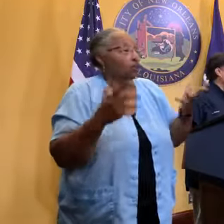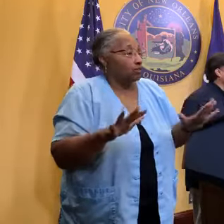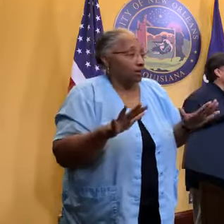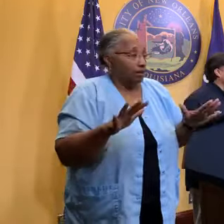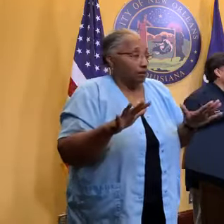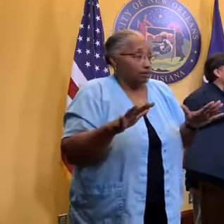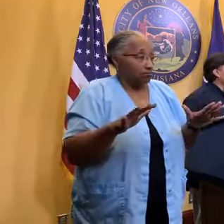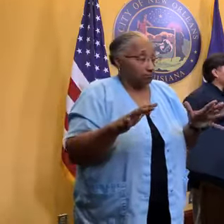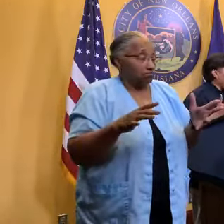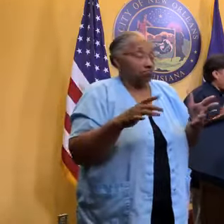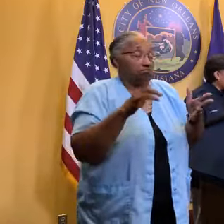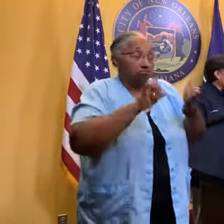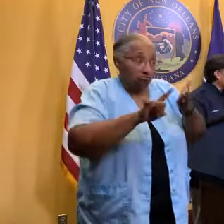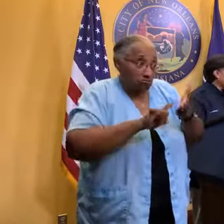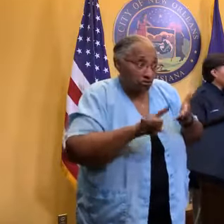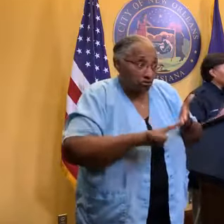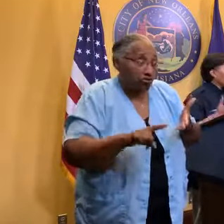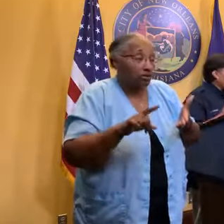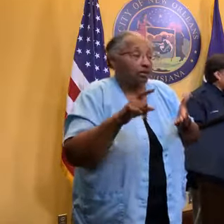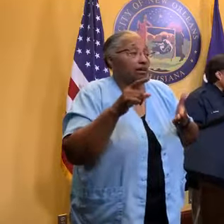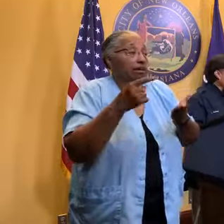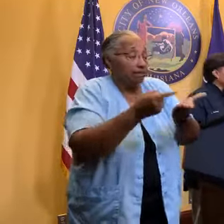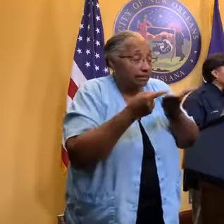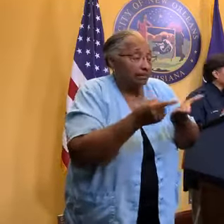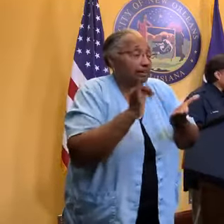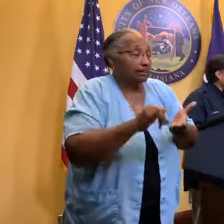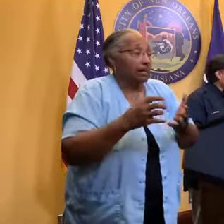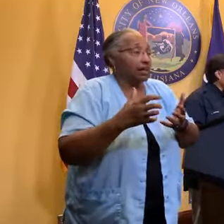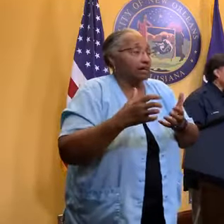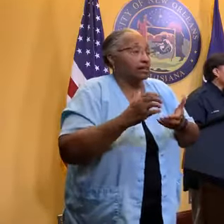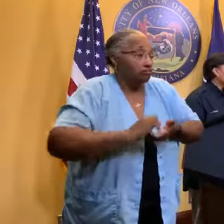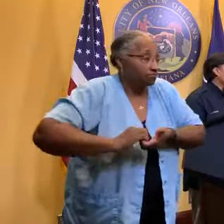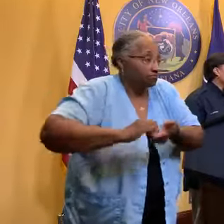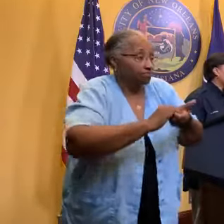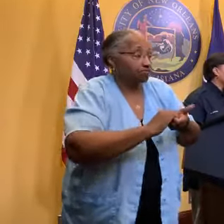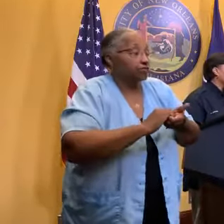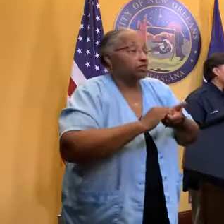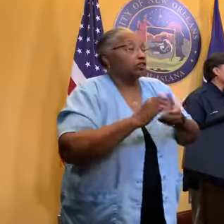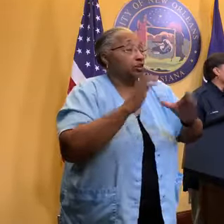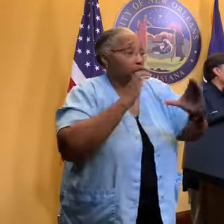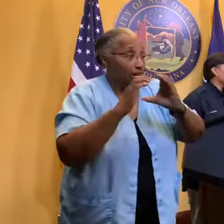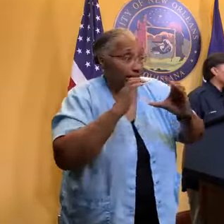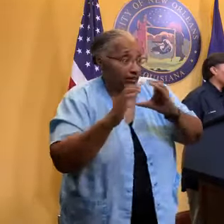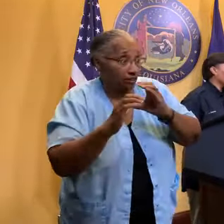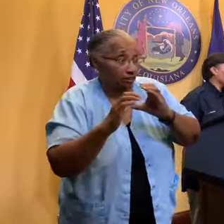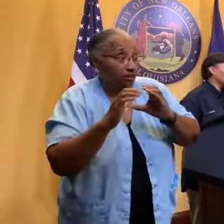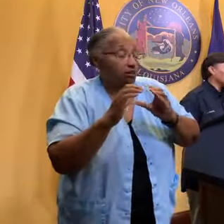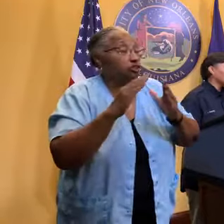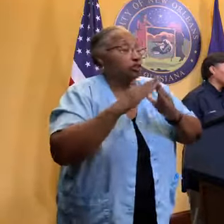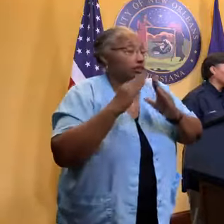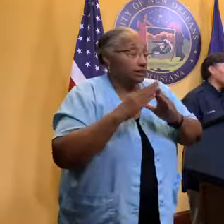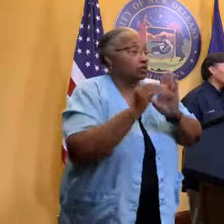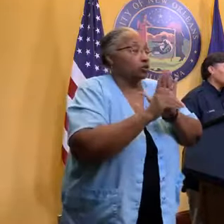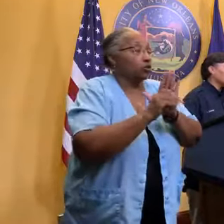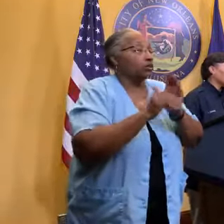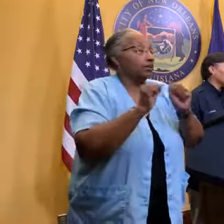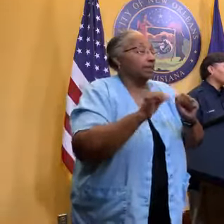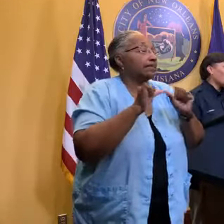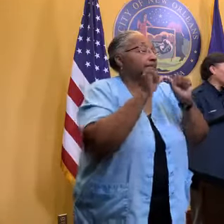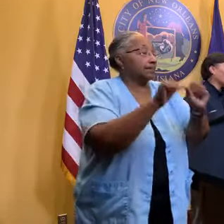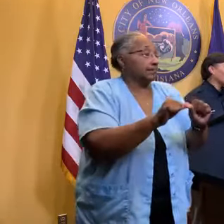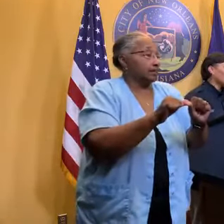on the responsibility of the outreach, the coordination, communication, so that the city of New Orleans, our residents, can continue to turn